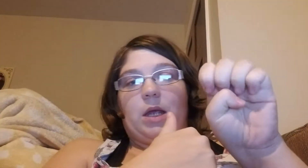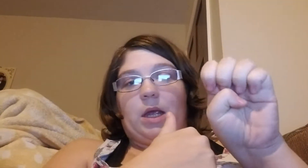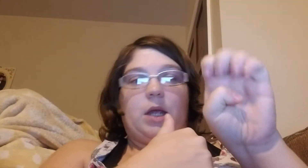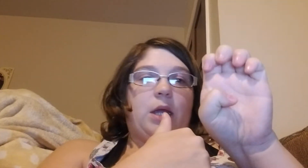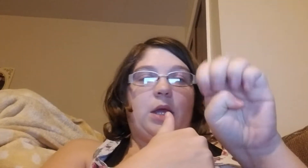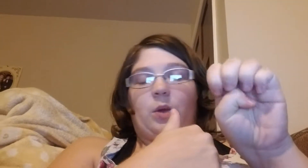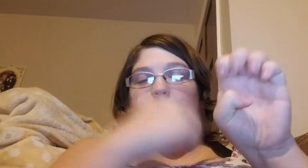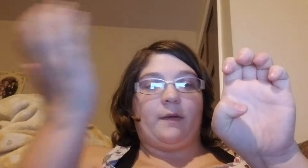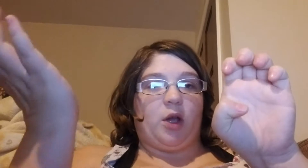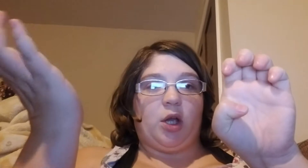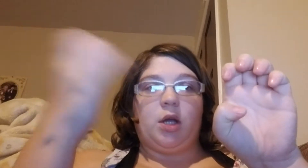E, whatever.